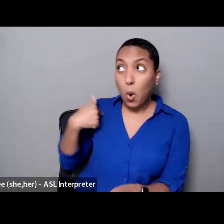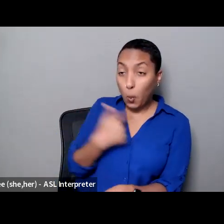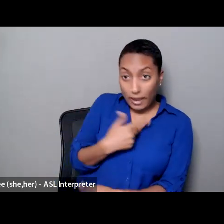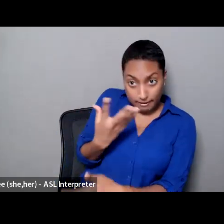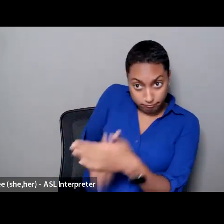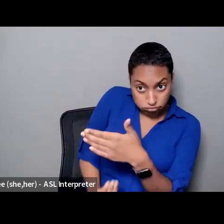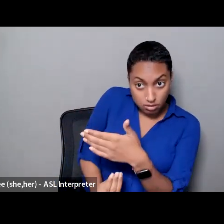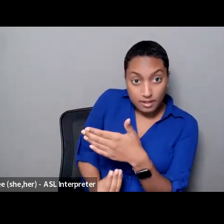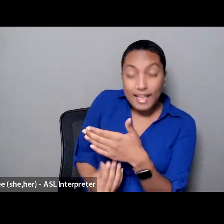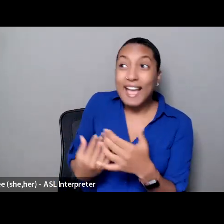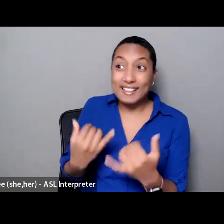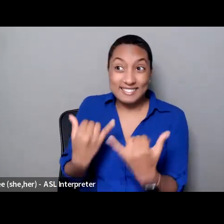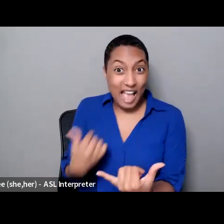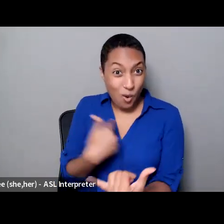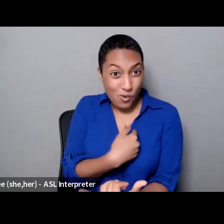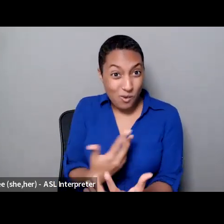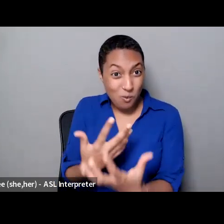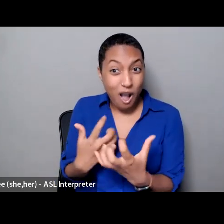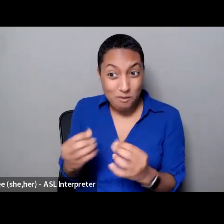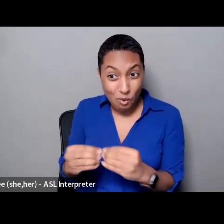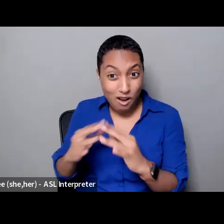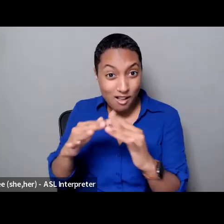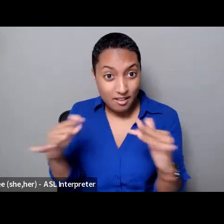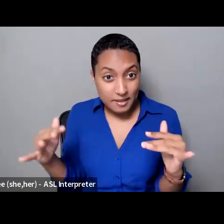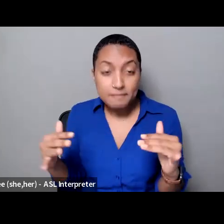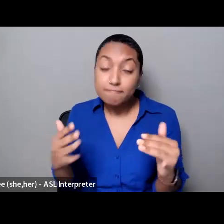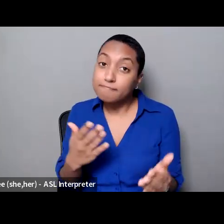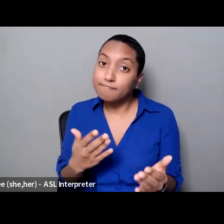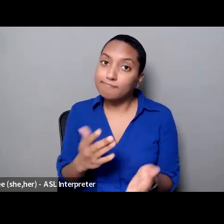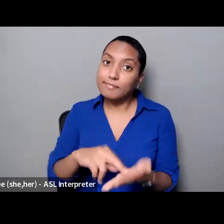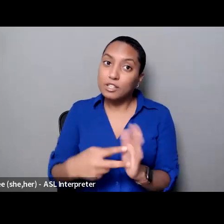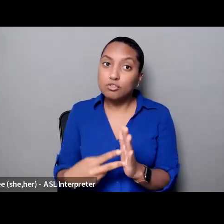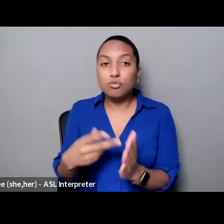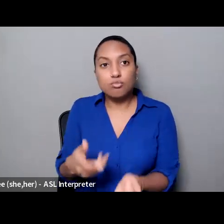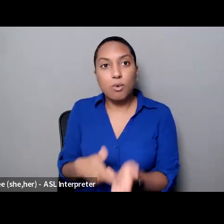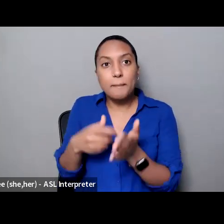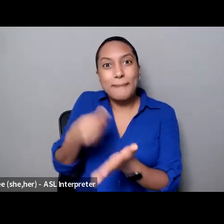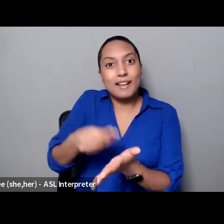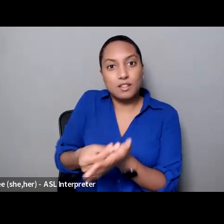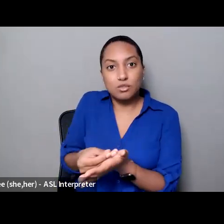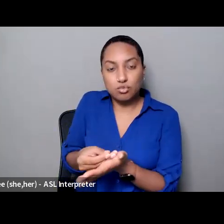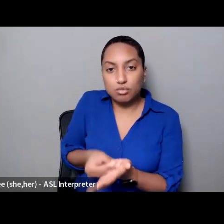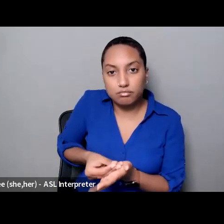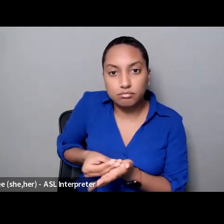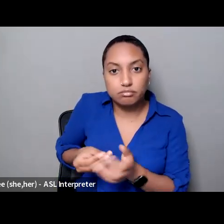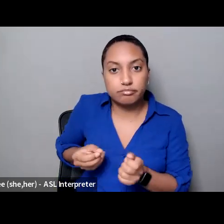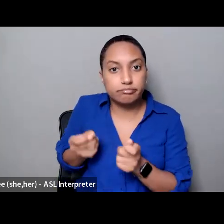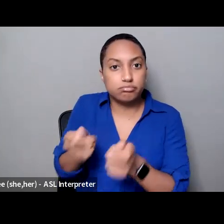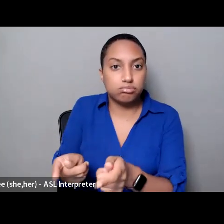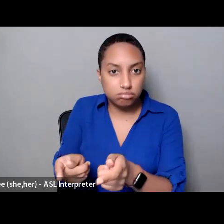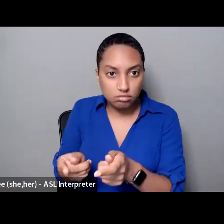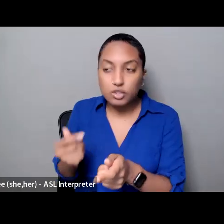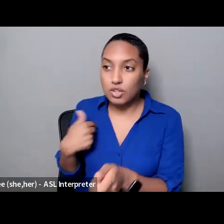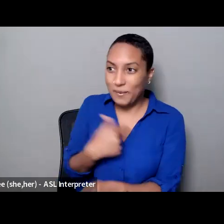money to recruit that effort. If you're needing to adjust your systems in order to be more inclusive, that's going to cost money as